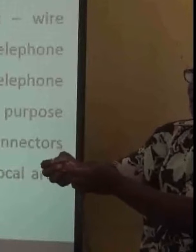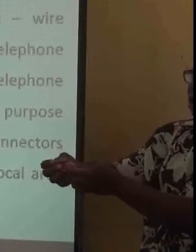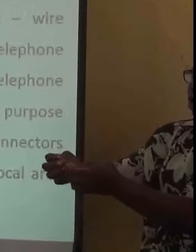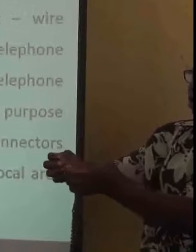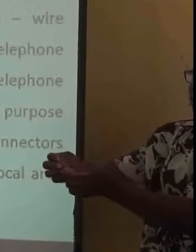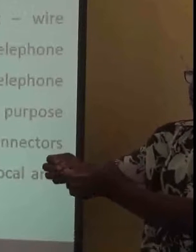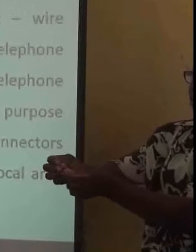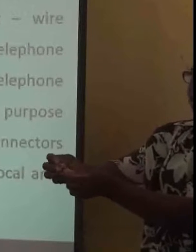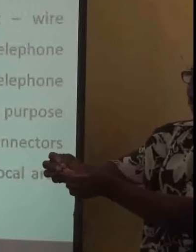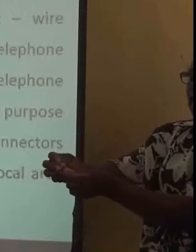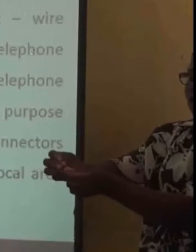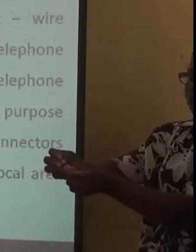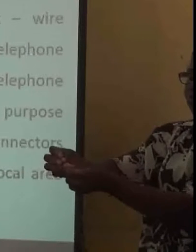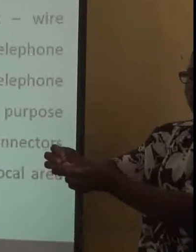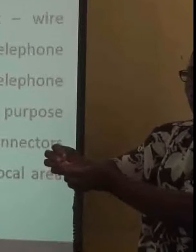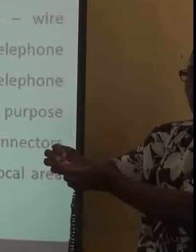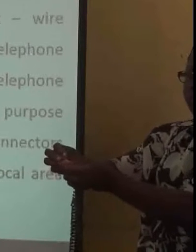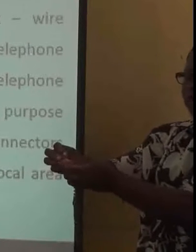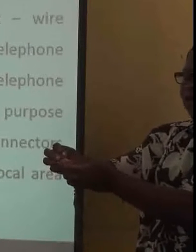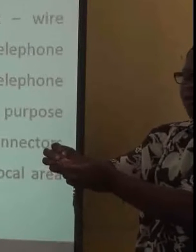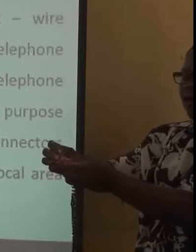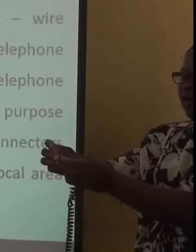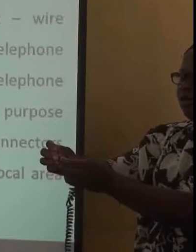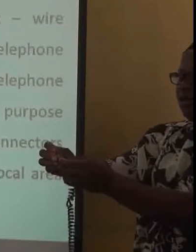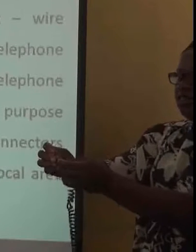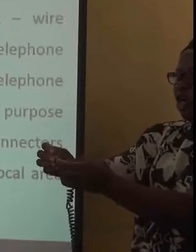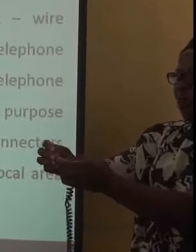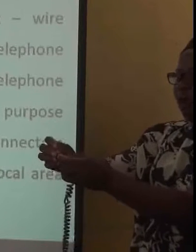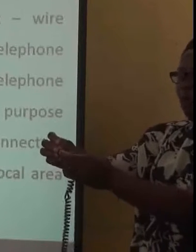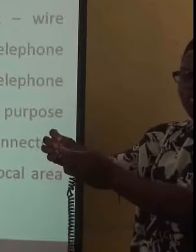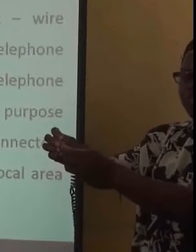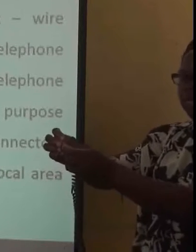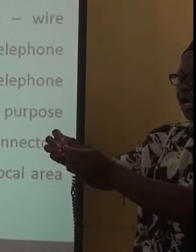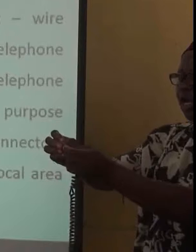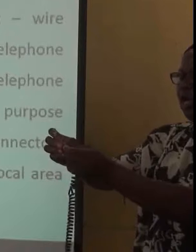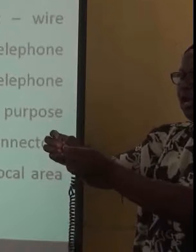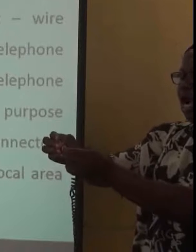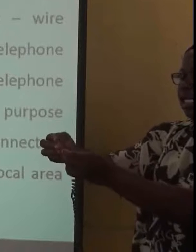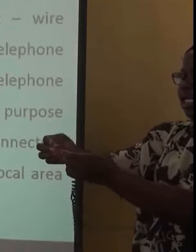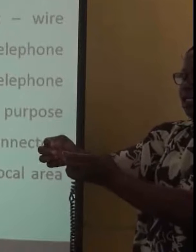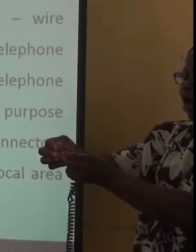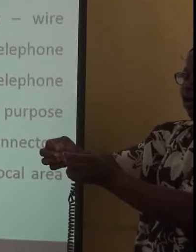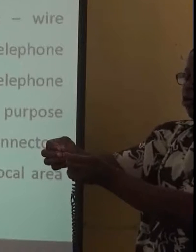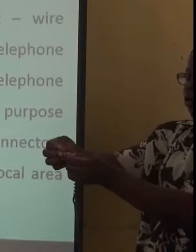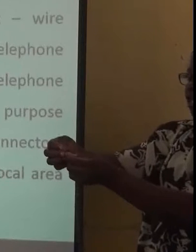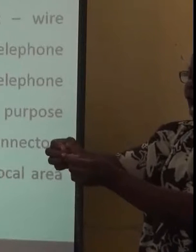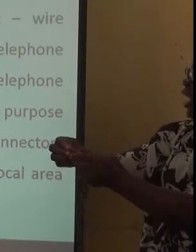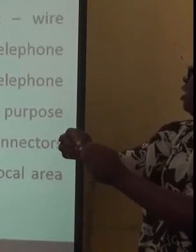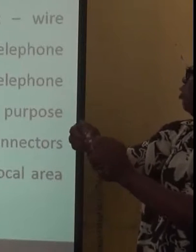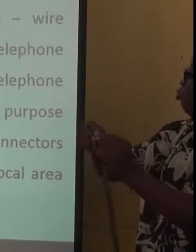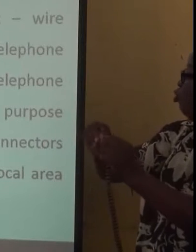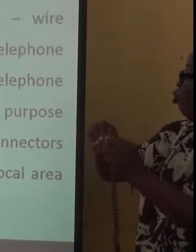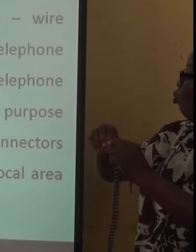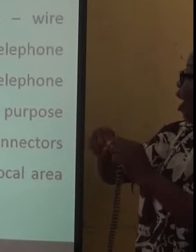with brown color, the second one with red color, third one with blue color, and another one with